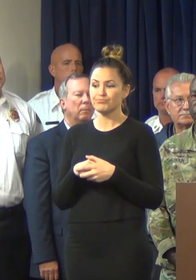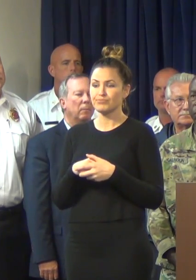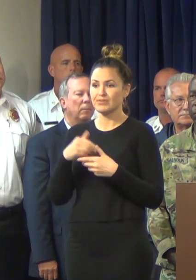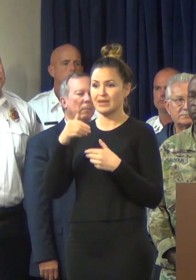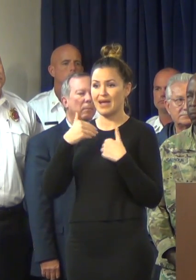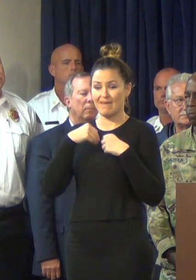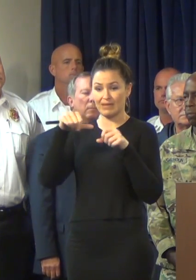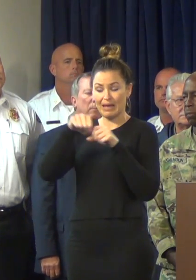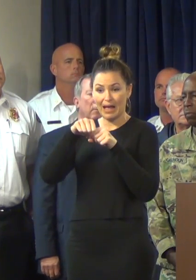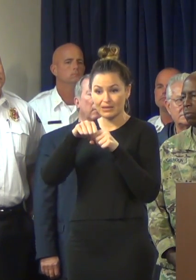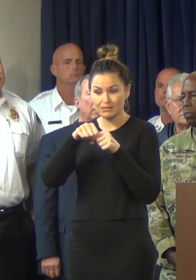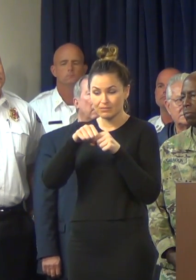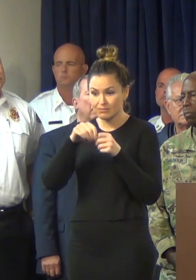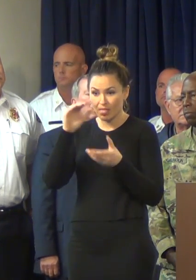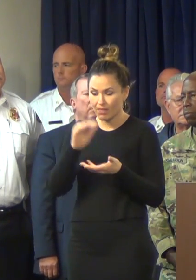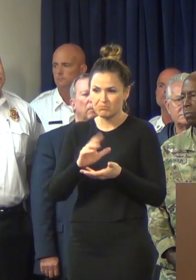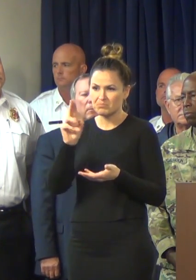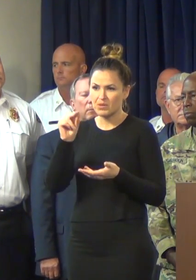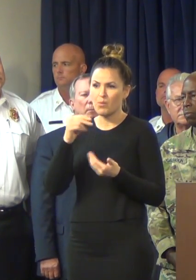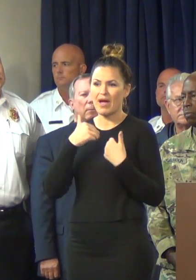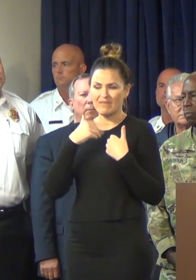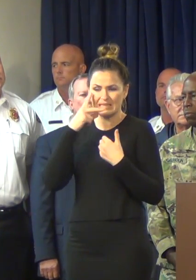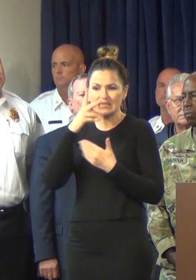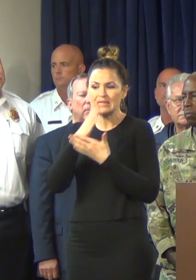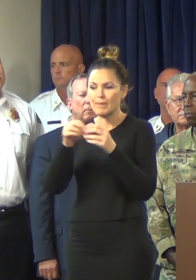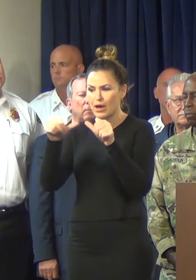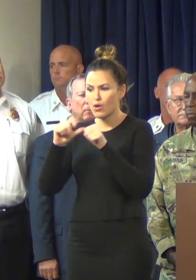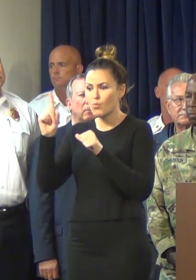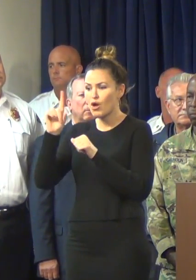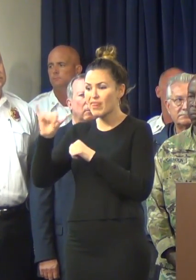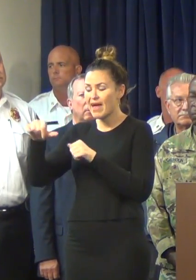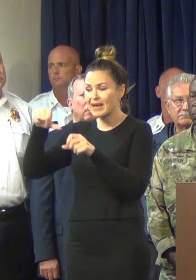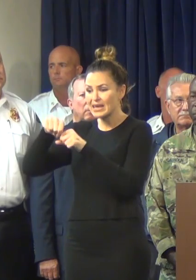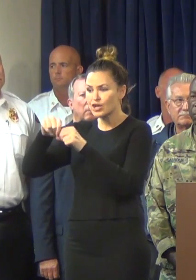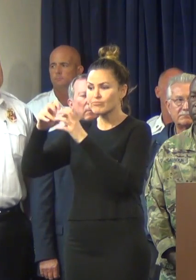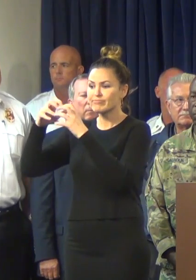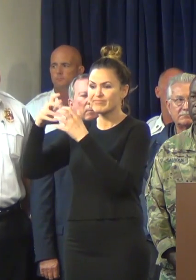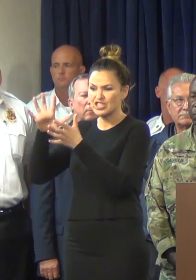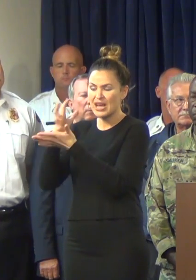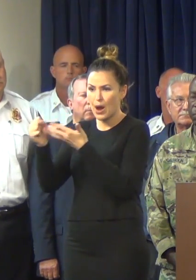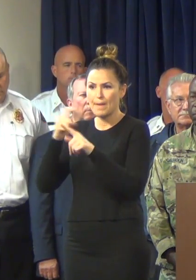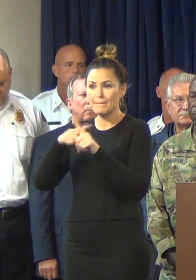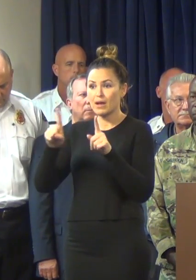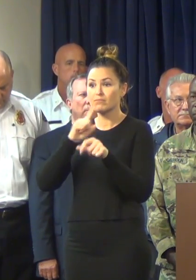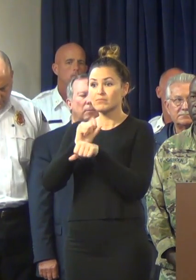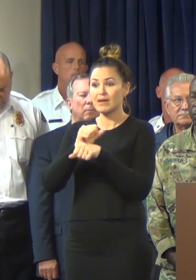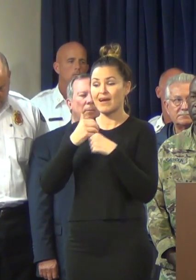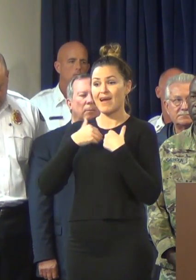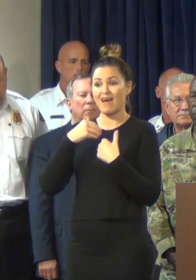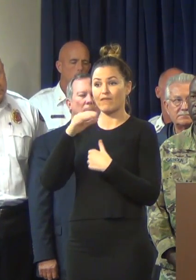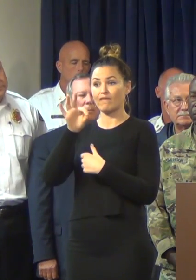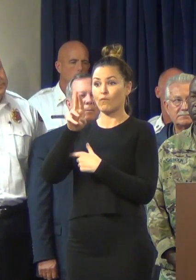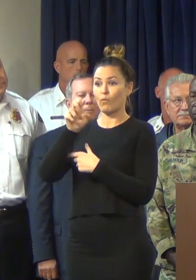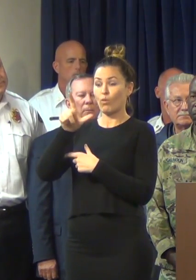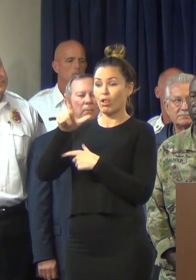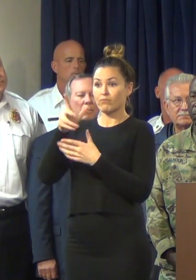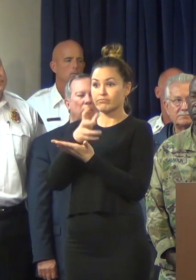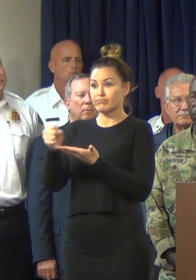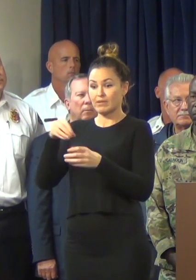fuel shortages. What we're seeing is we've seen some spot areas where a station might be out, but we don't have any fuel shortages in the